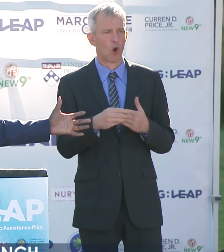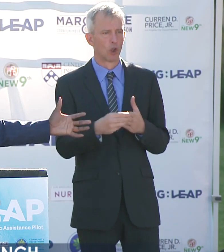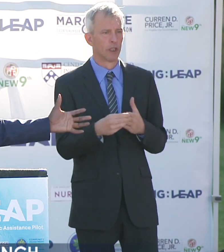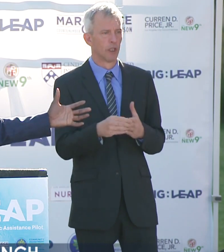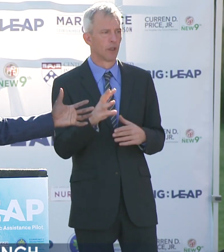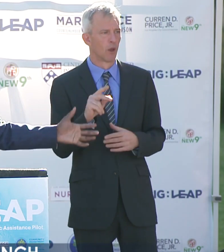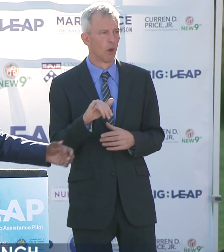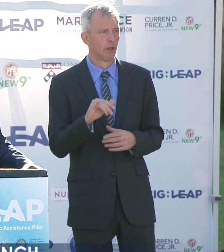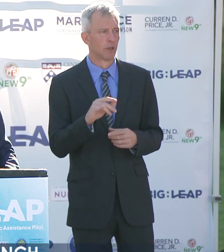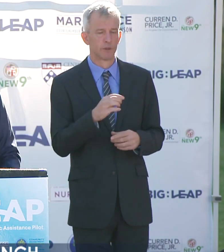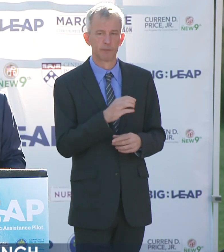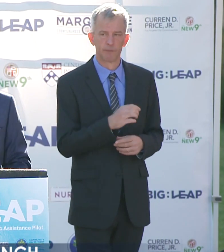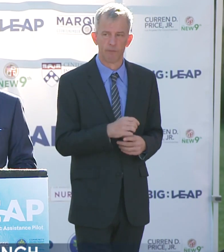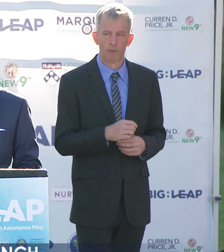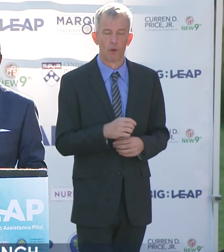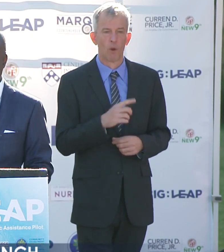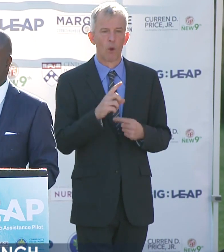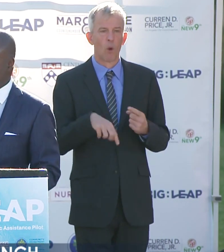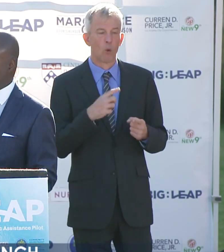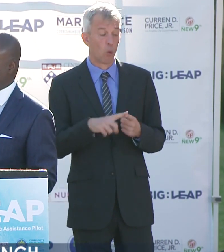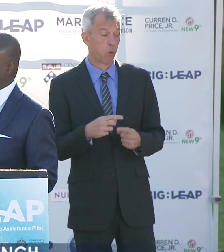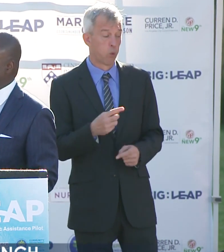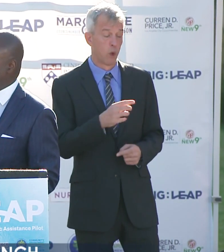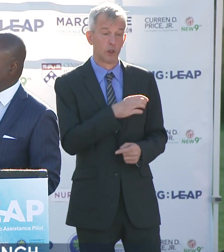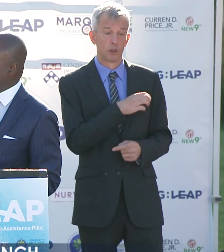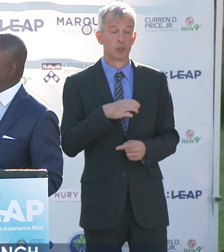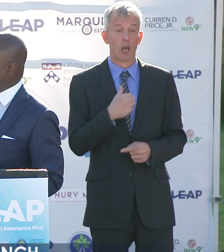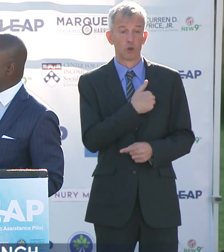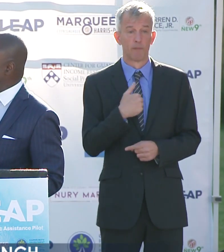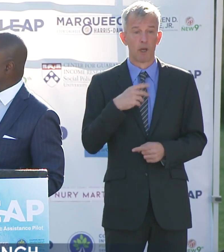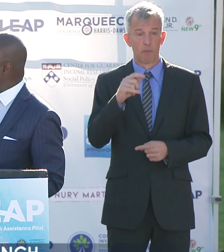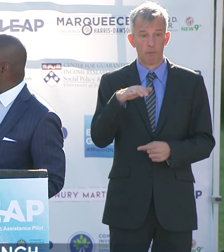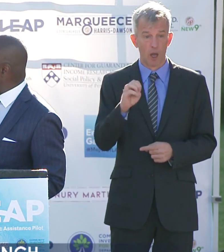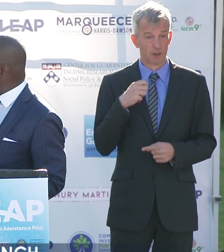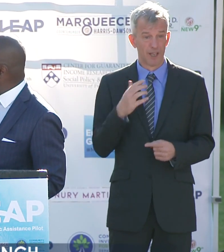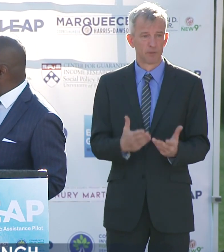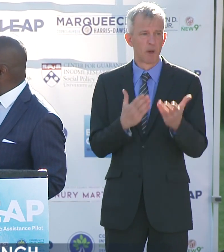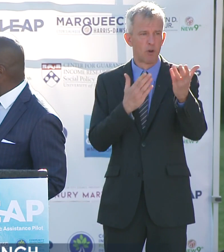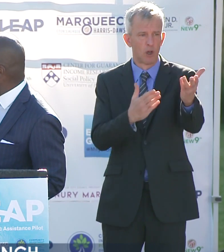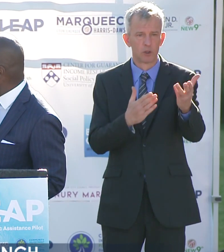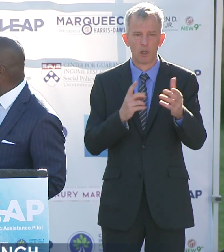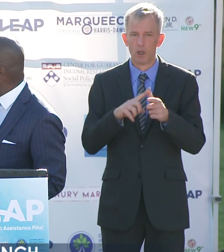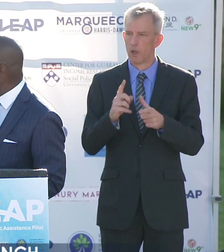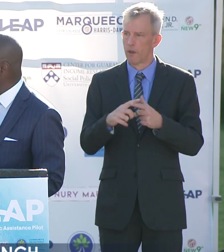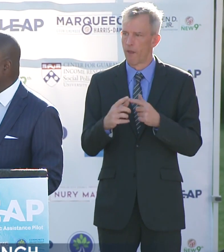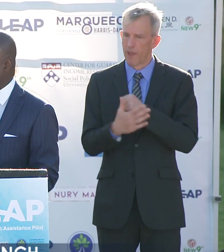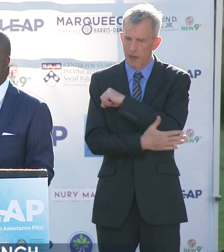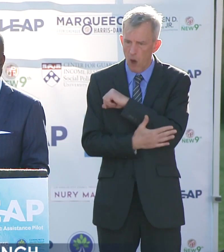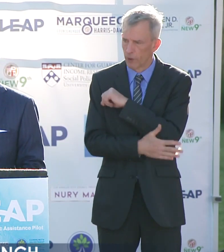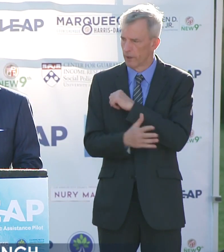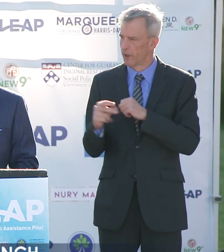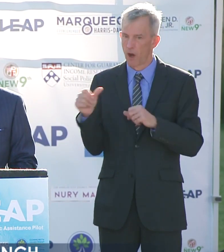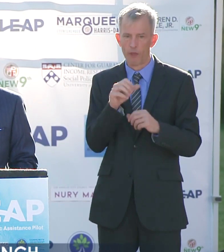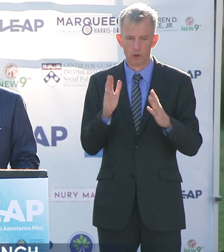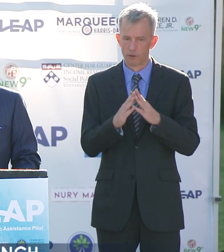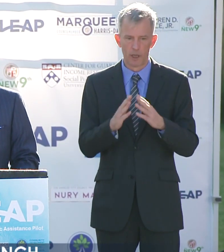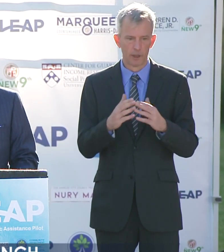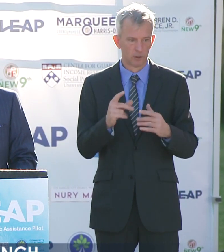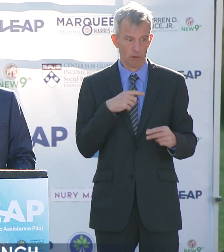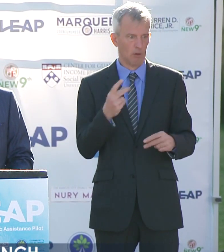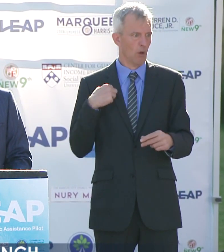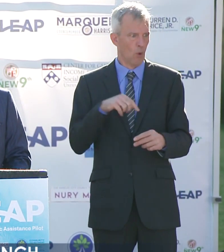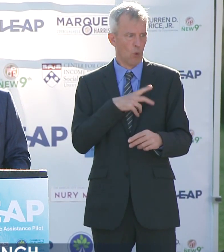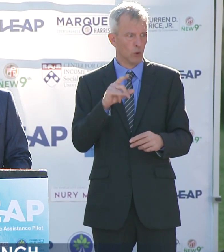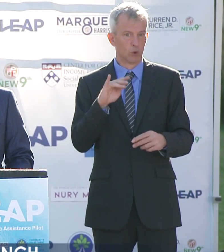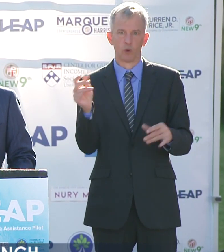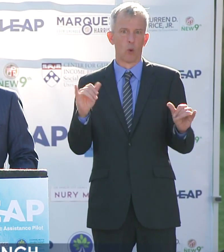his proposal forward, it was almost like the county and other cities start tripping over themselves to do it as well. And so now